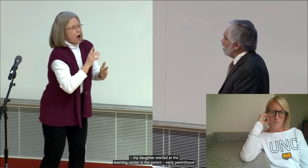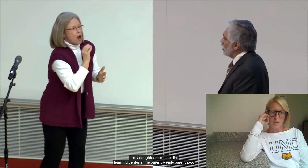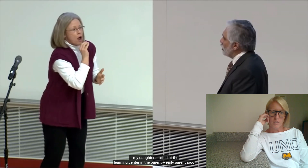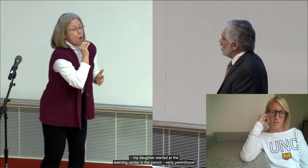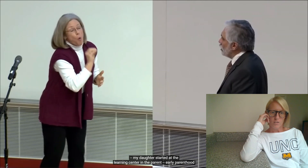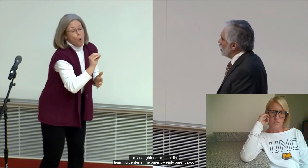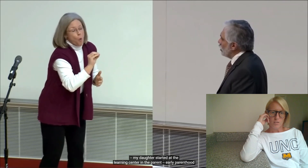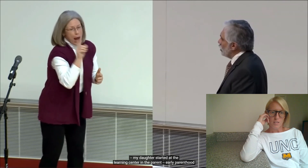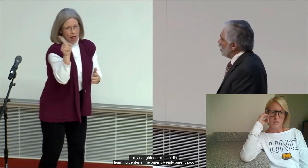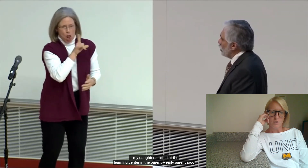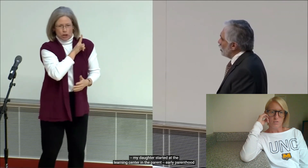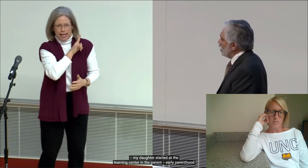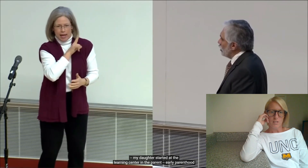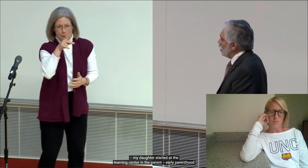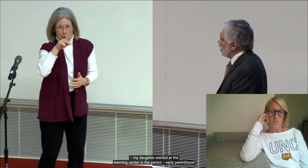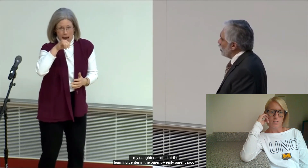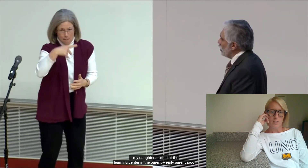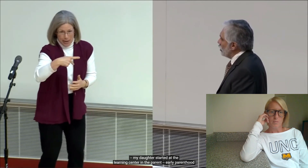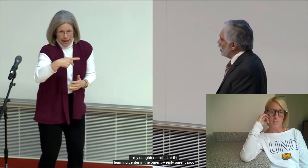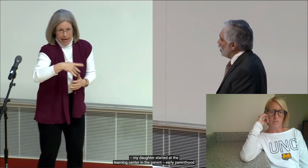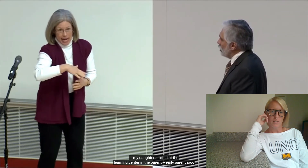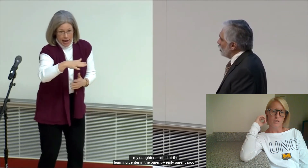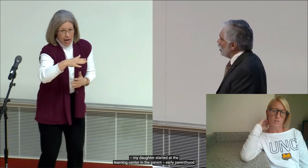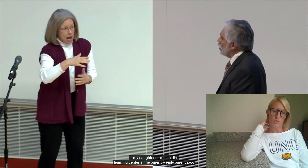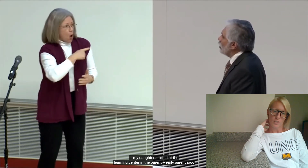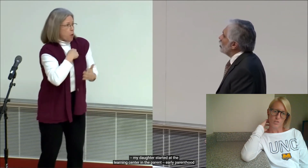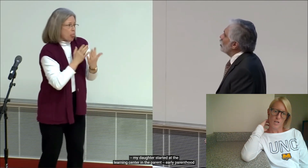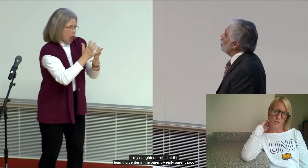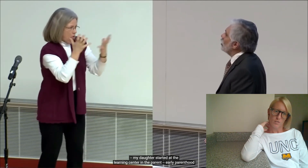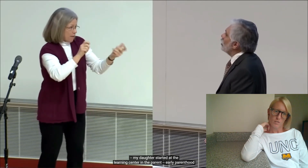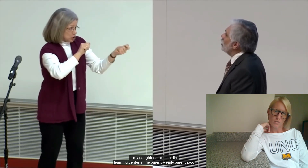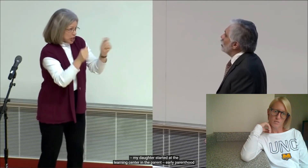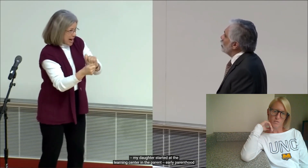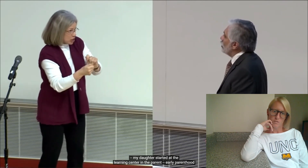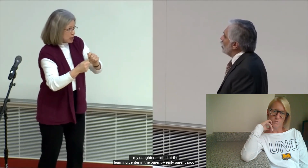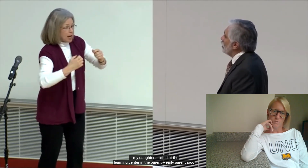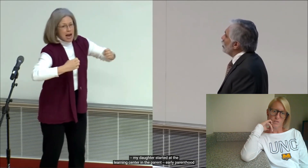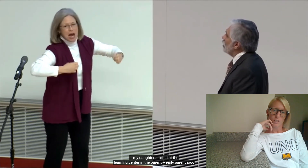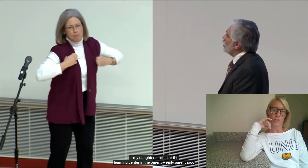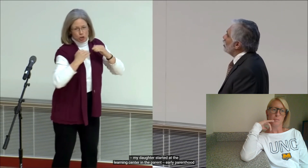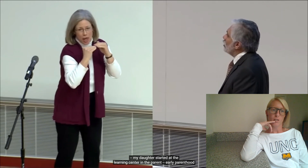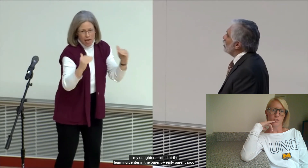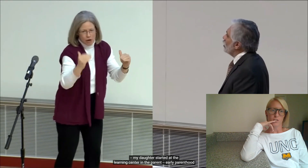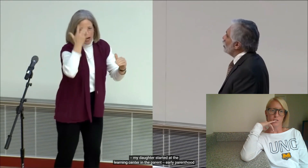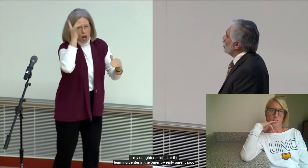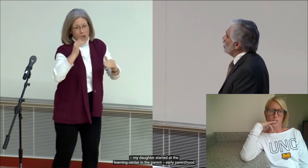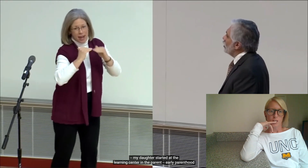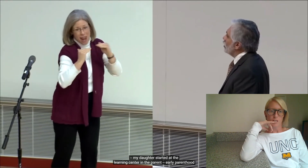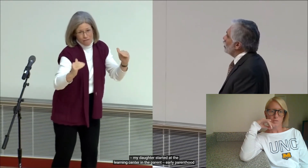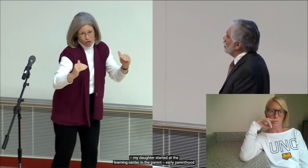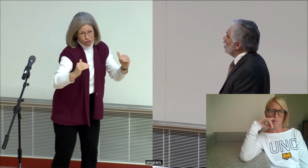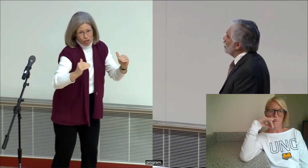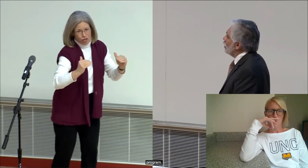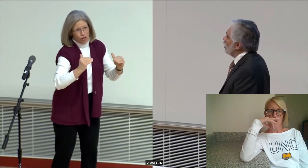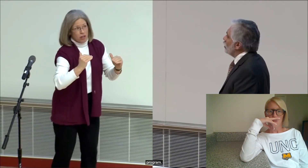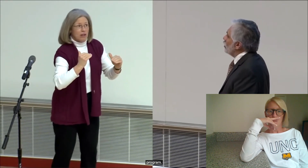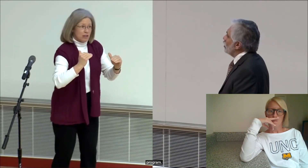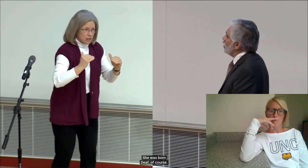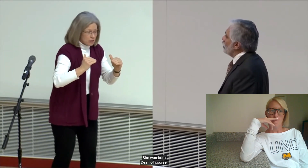daughter started at the Learning Center in the parenting, early parented program. She